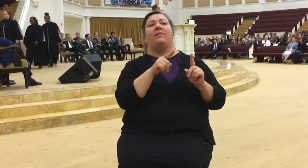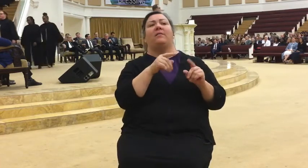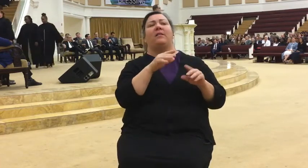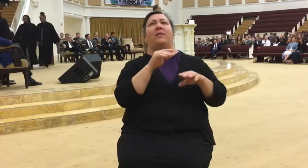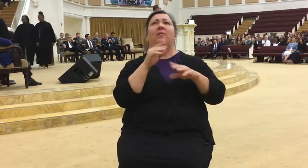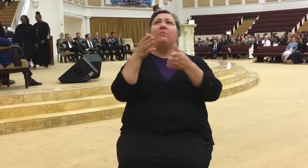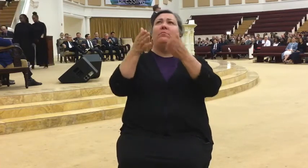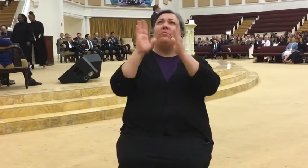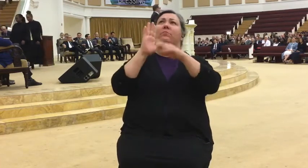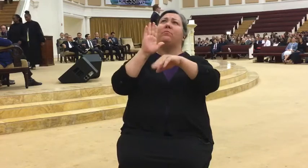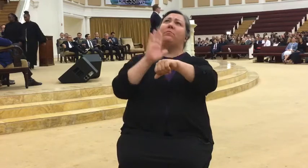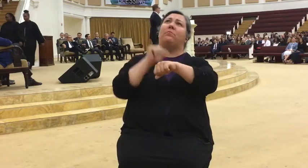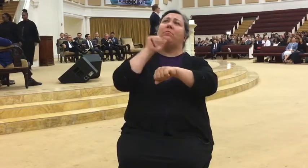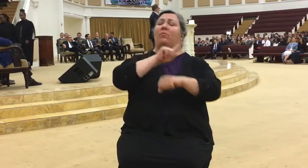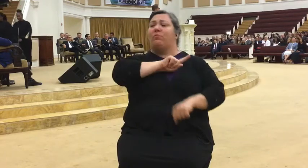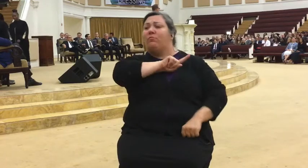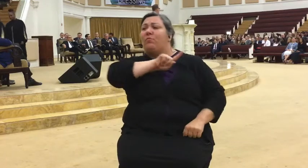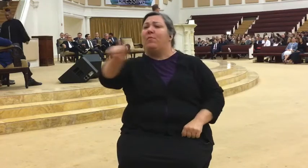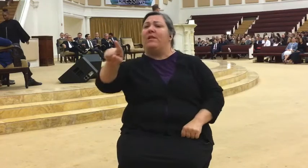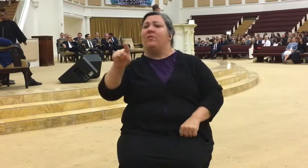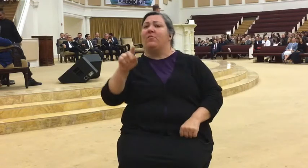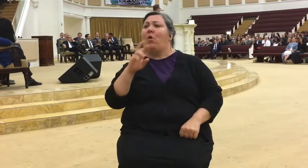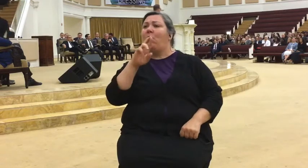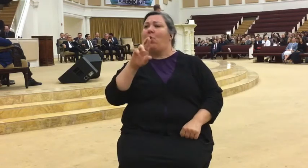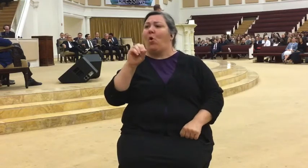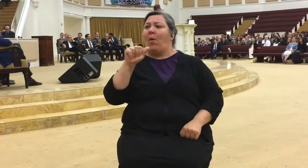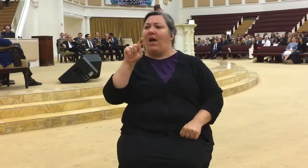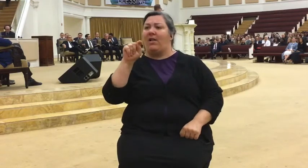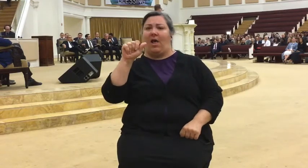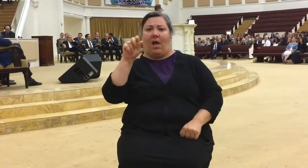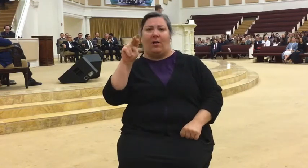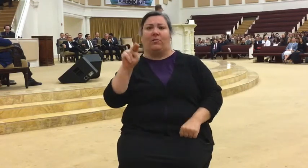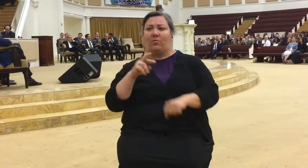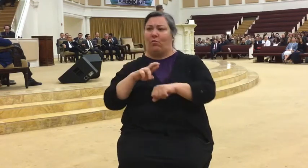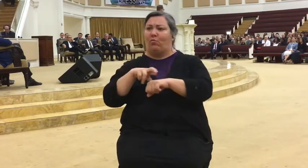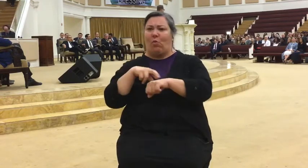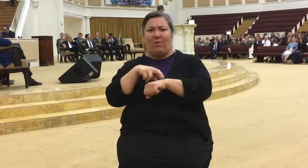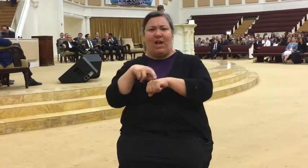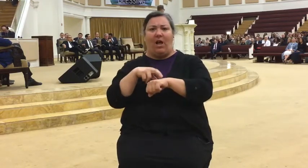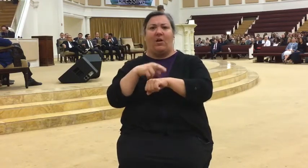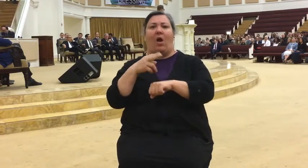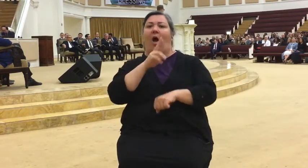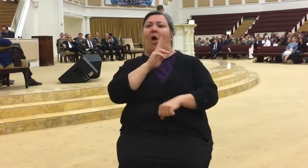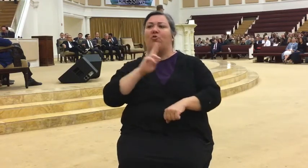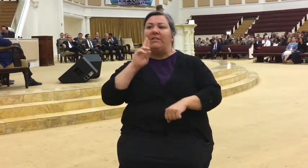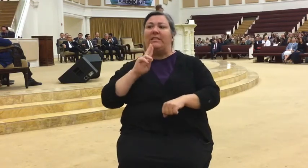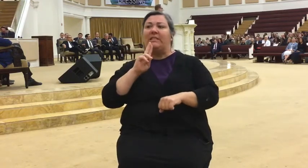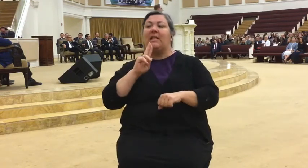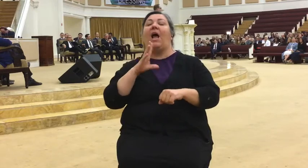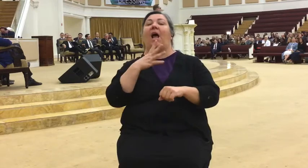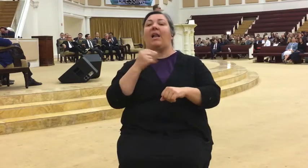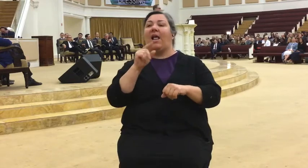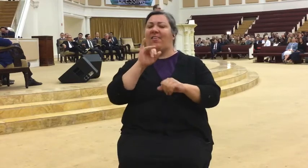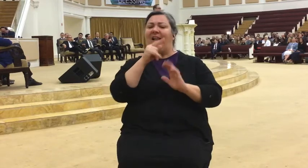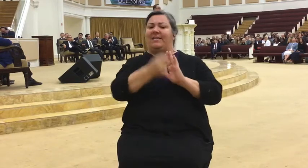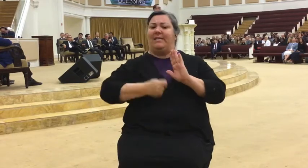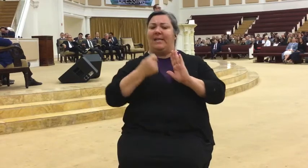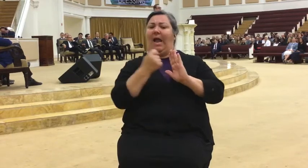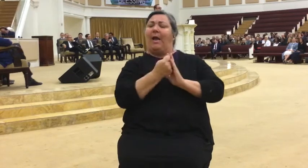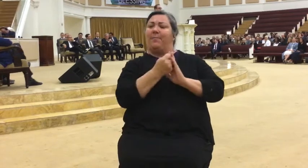Honduras. And going with them was Stephen and Rachel Jones. And at the time, they were a